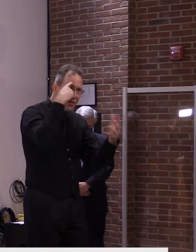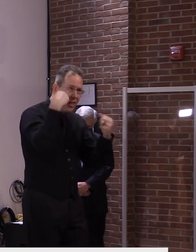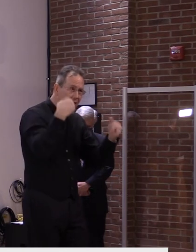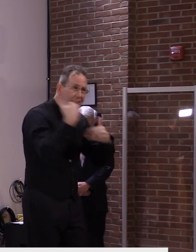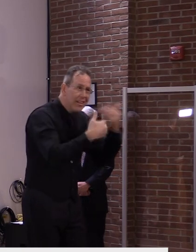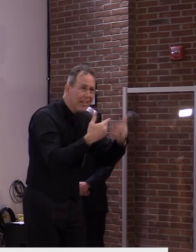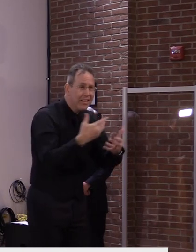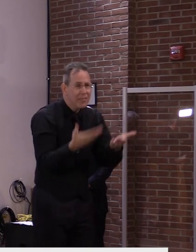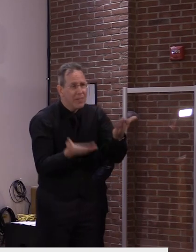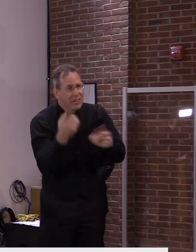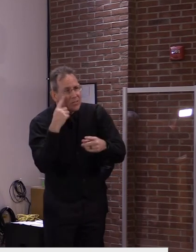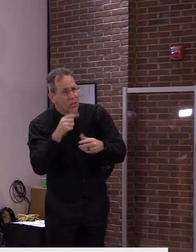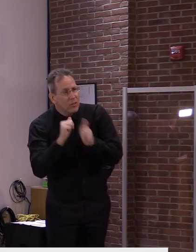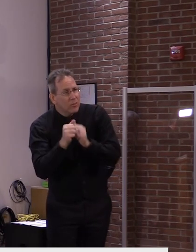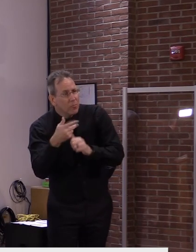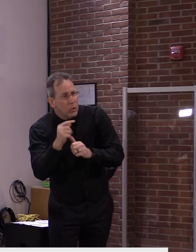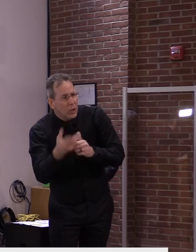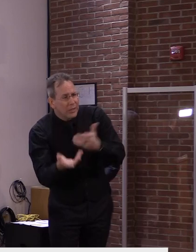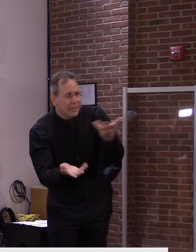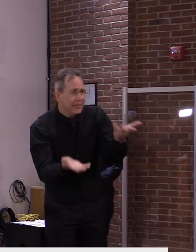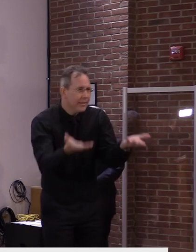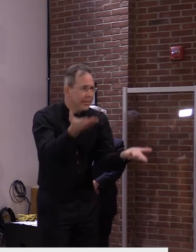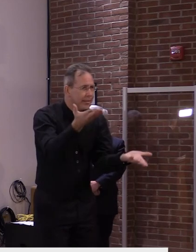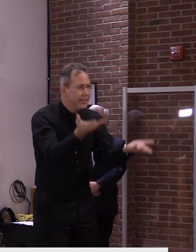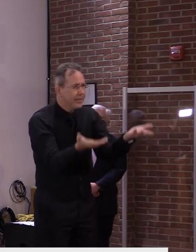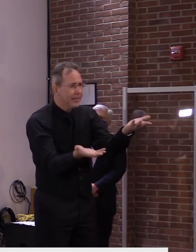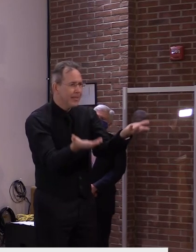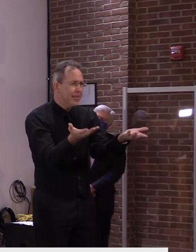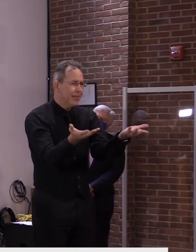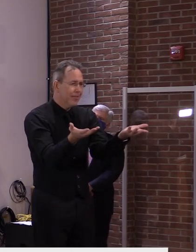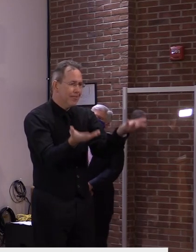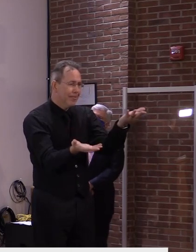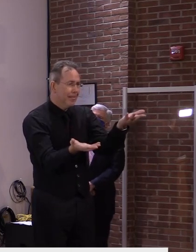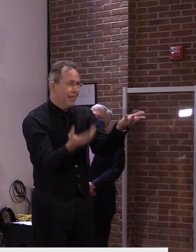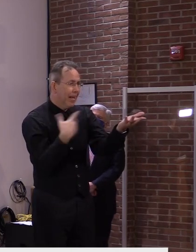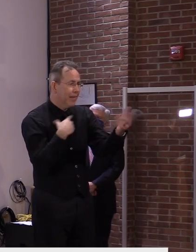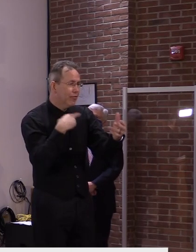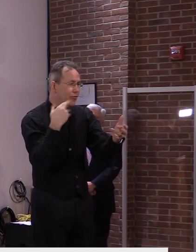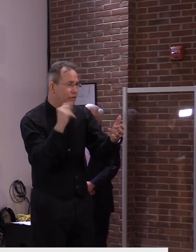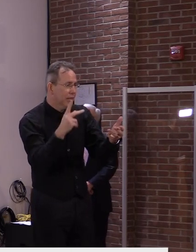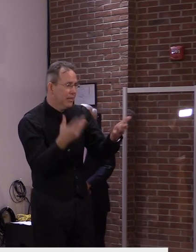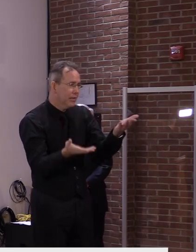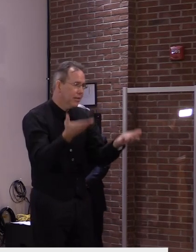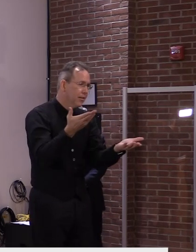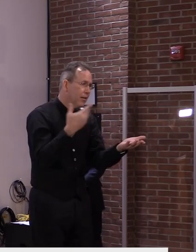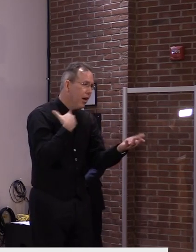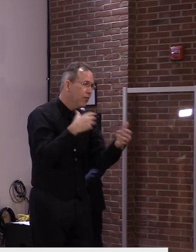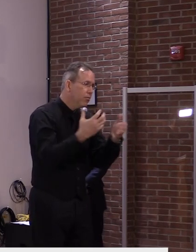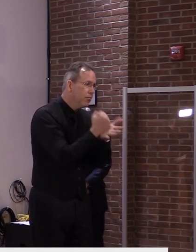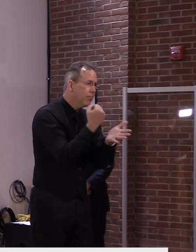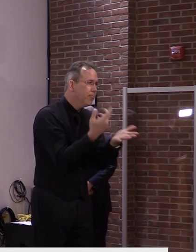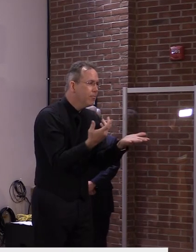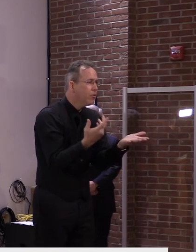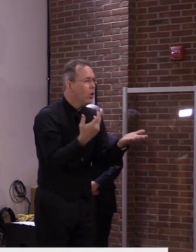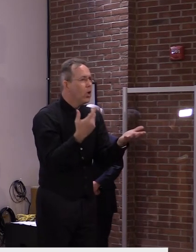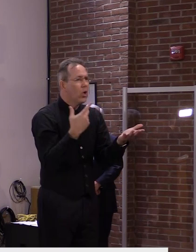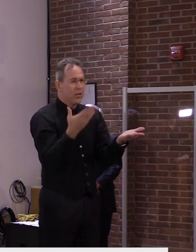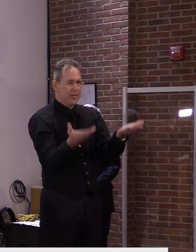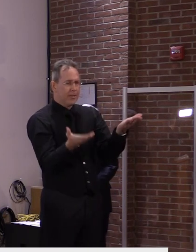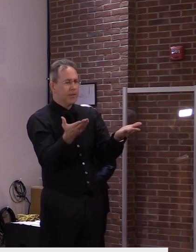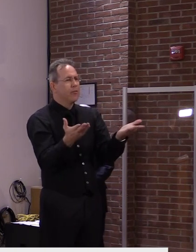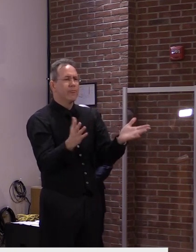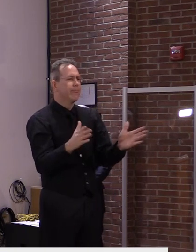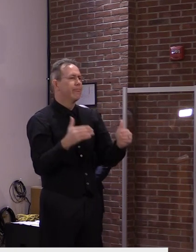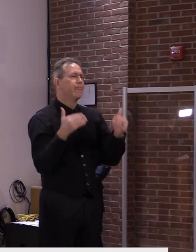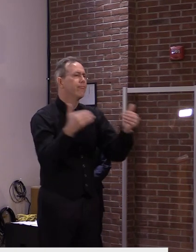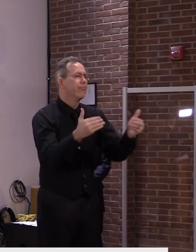And we weighed out all the risks associated with such and made the decision to move forward. And I don't